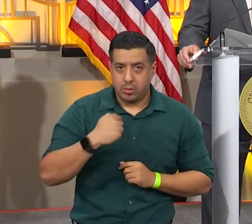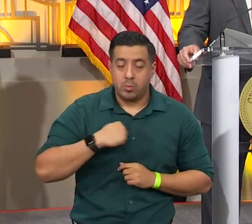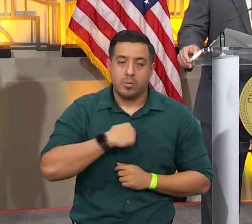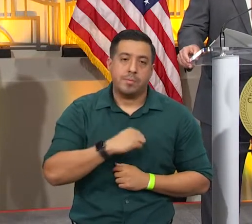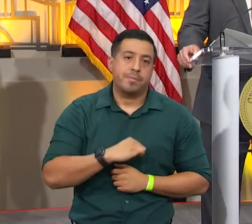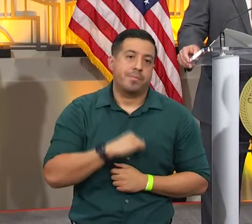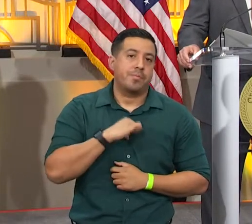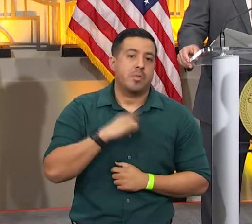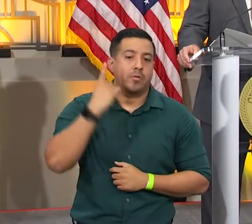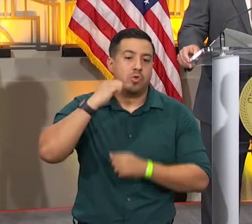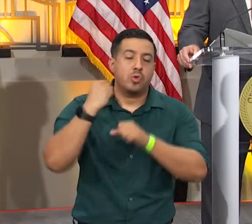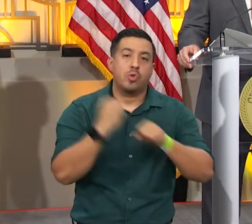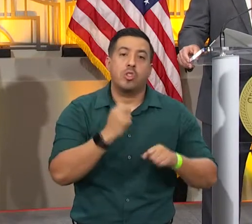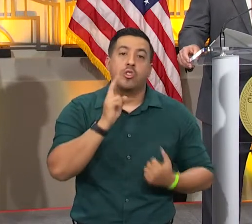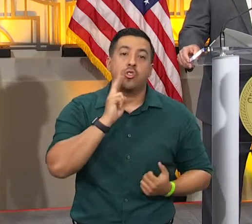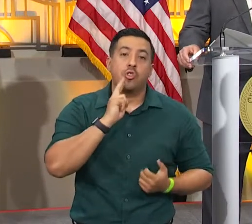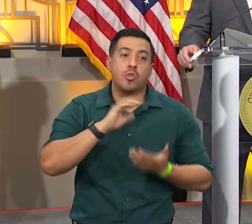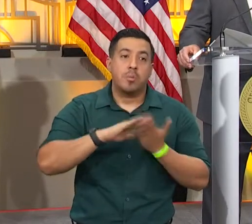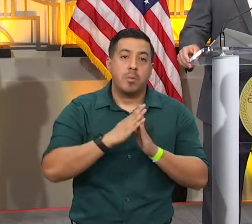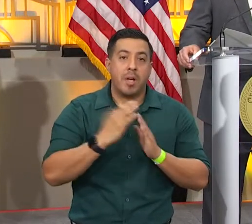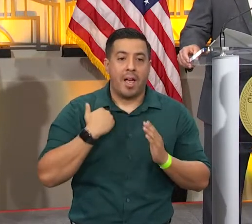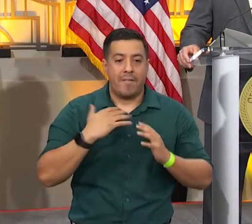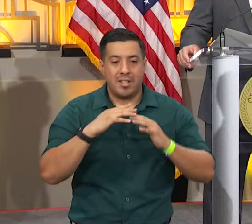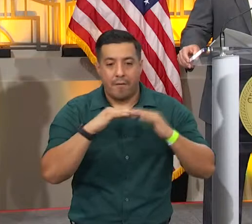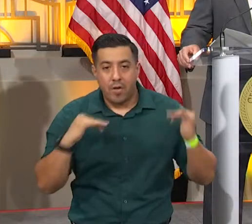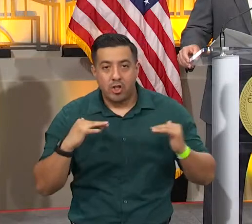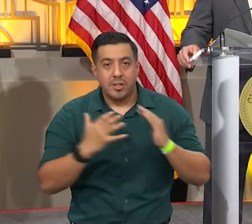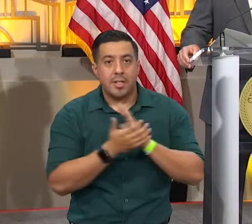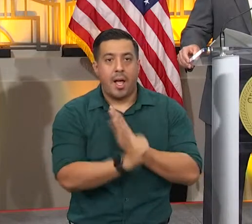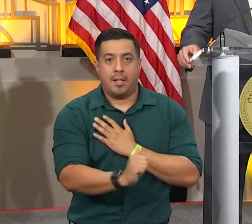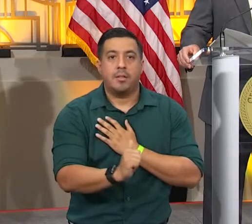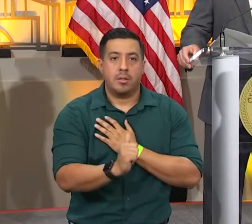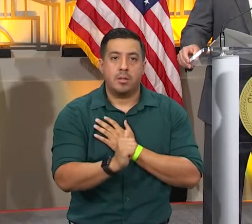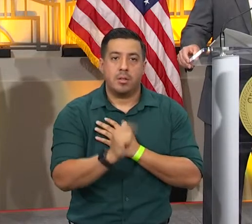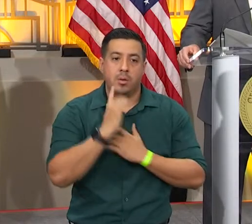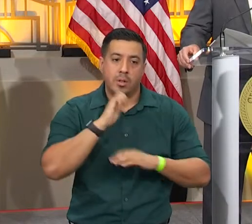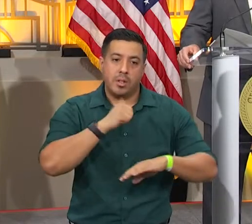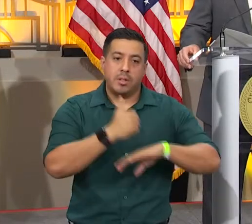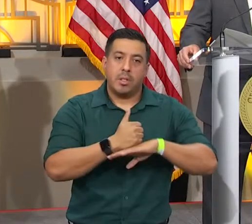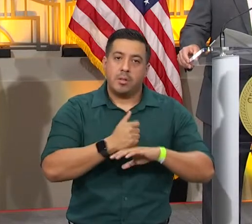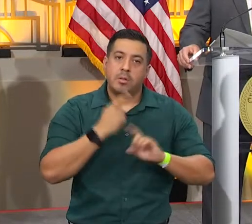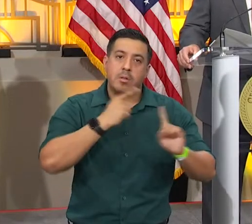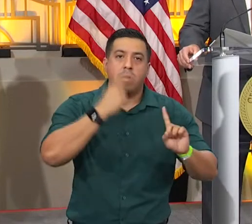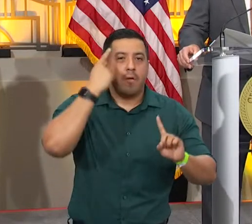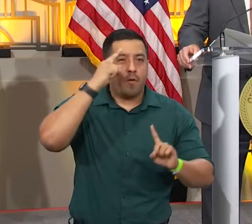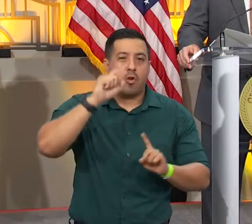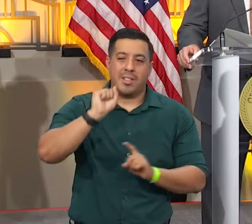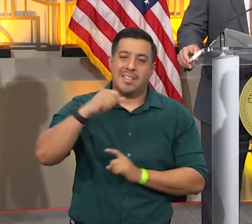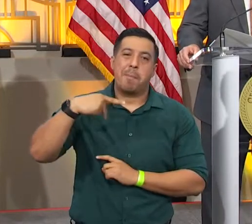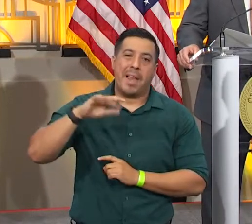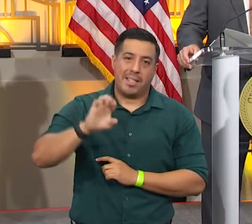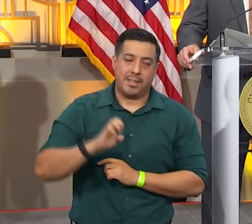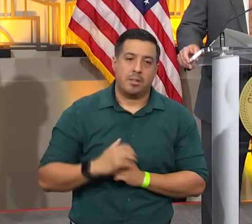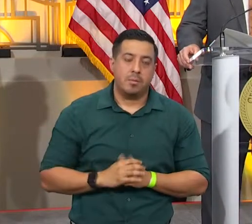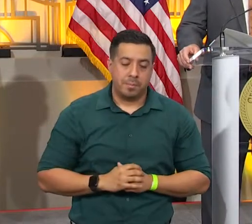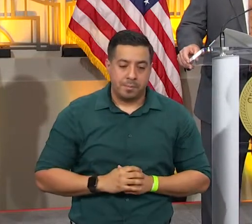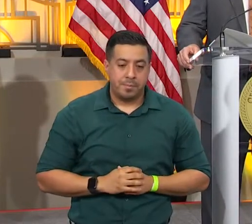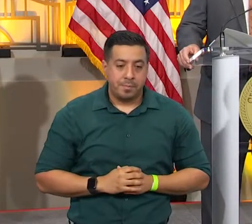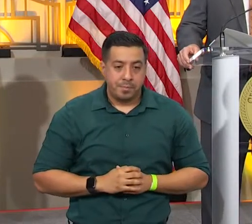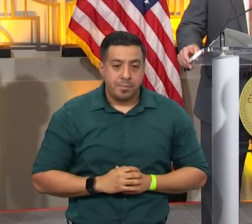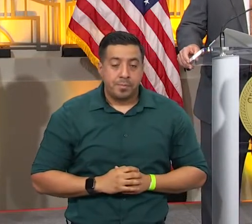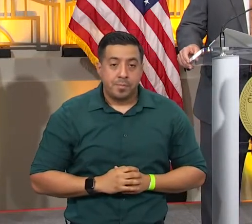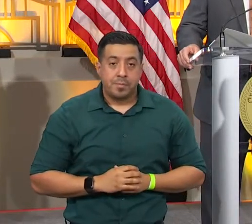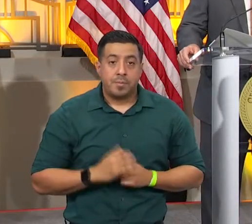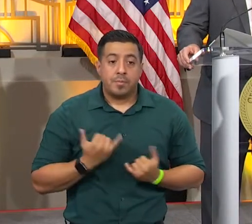part of the strong Houston community, bringing together diverse talent to set the agenda for the future of commercial space.